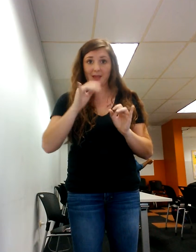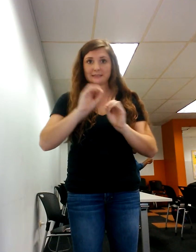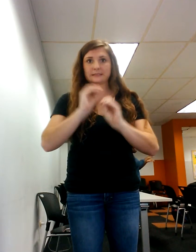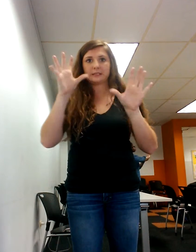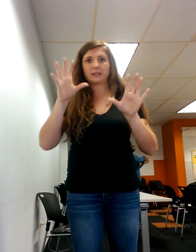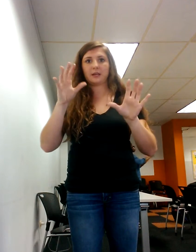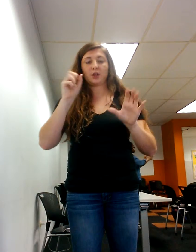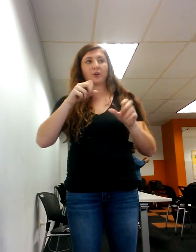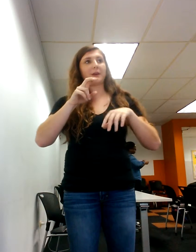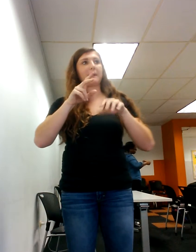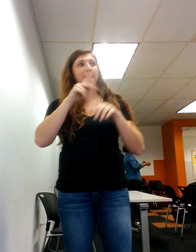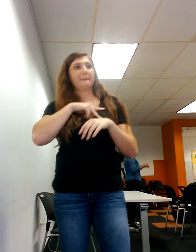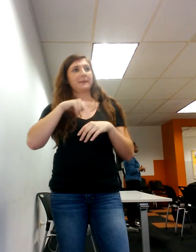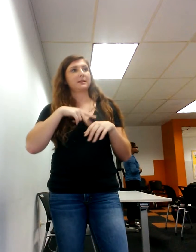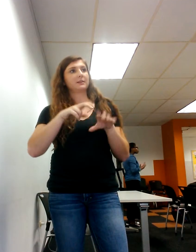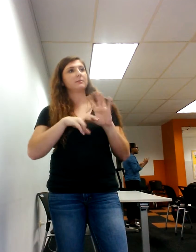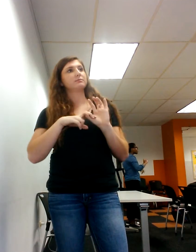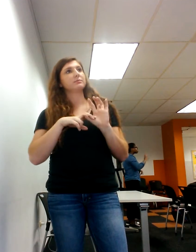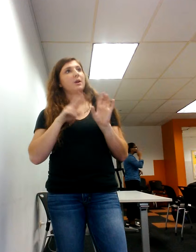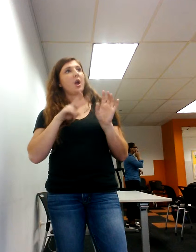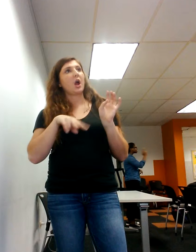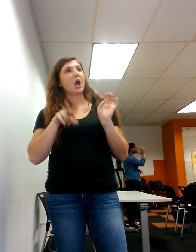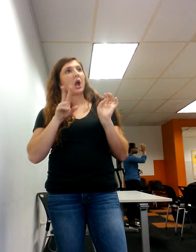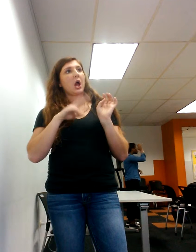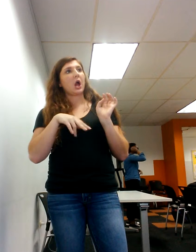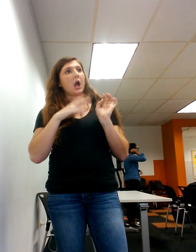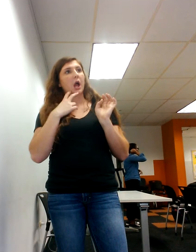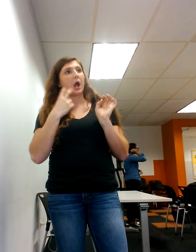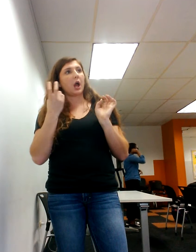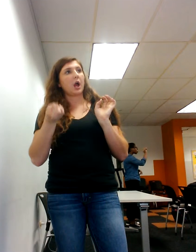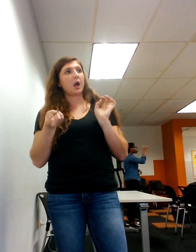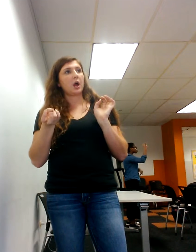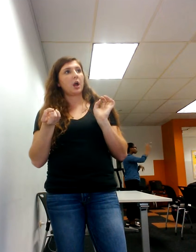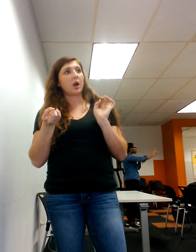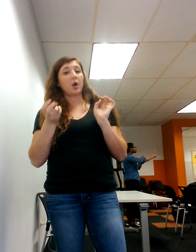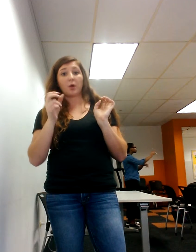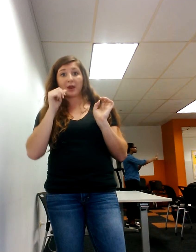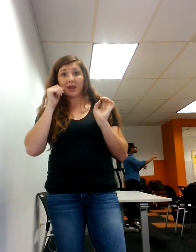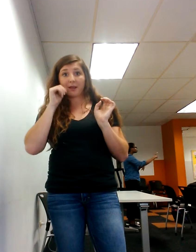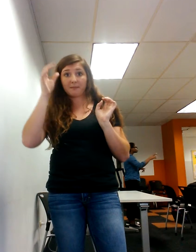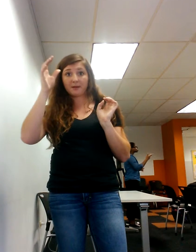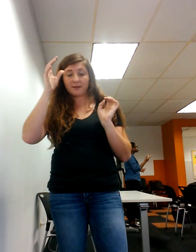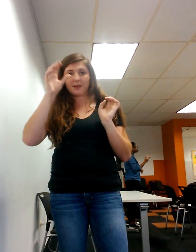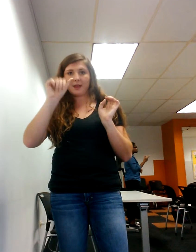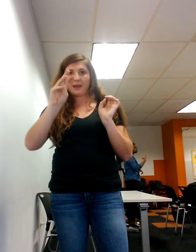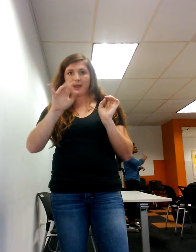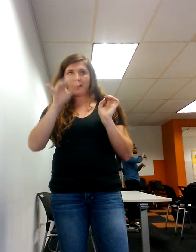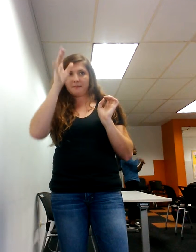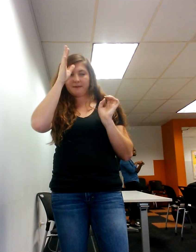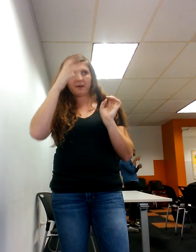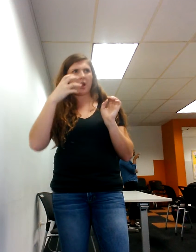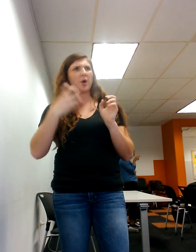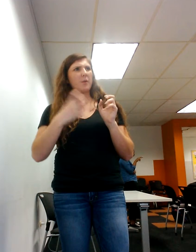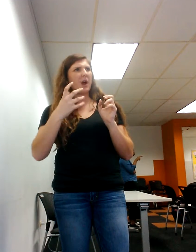watch Peter or other people and you're like, oh, or Amy Spalder, and you're just sitting back there and you're like, wow, that makes perfect sense because